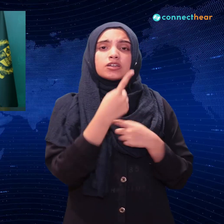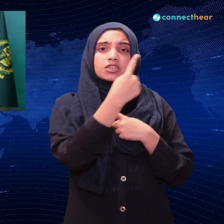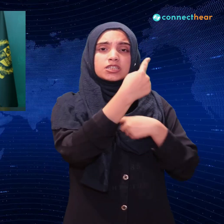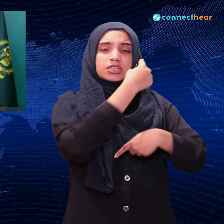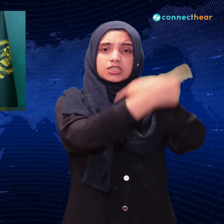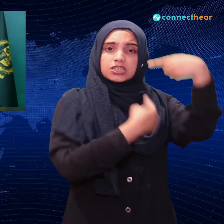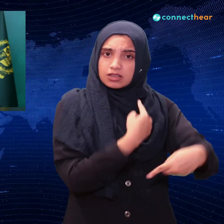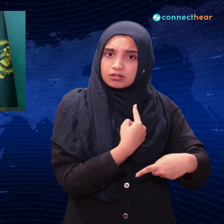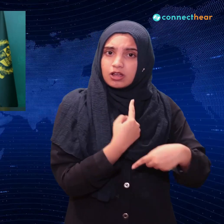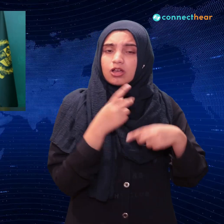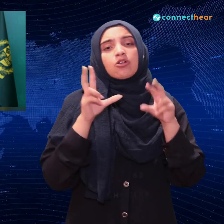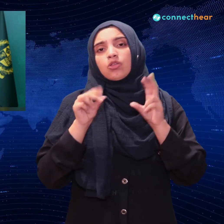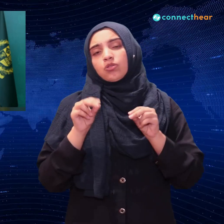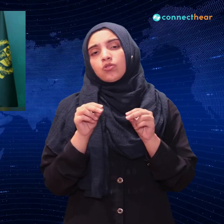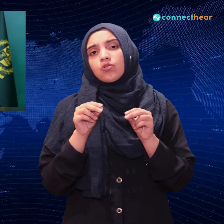must know that